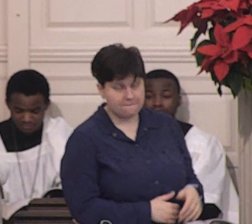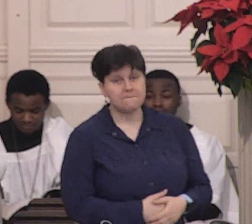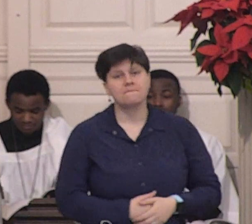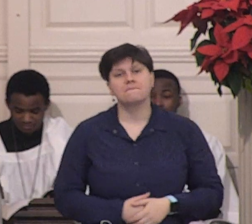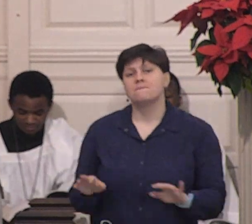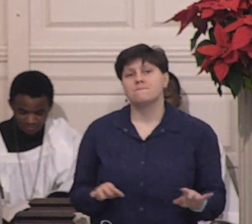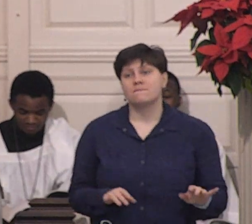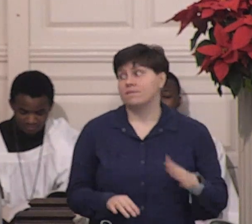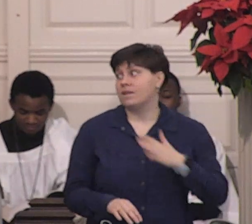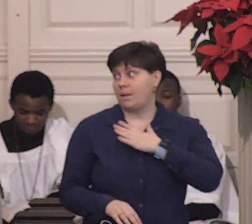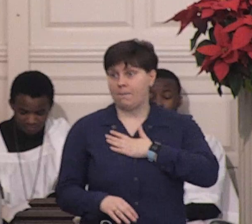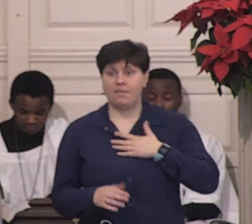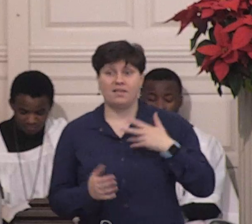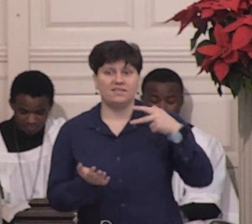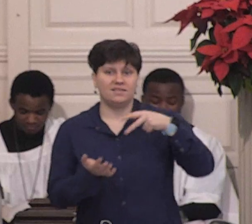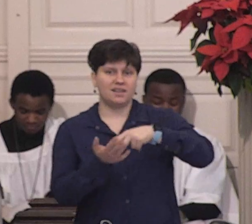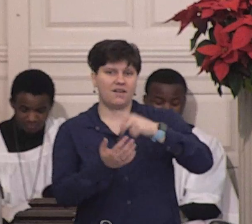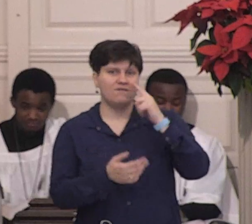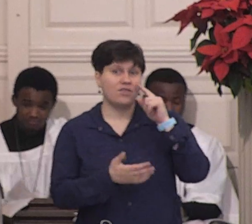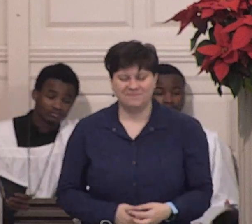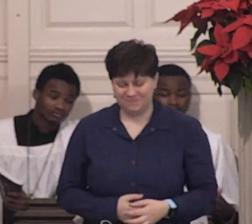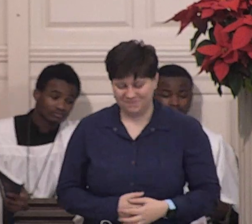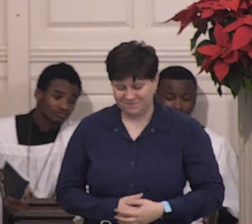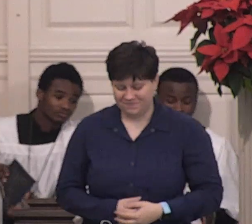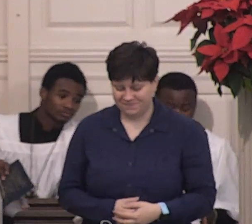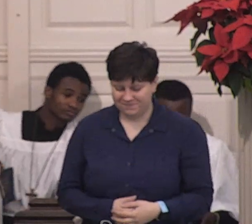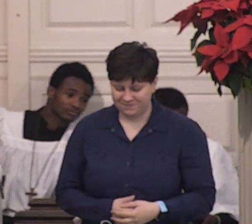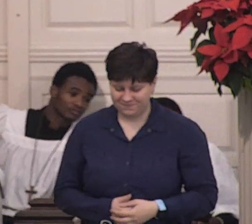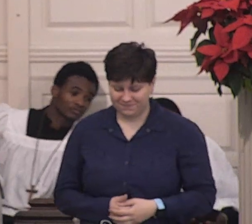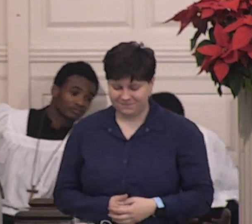Please stand for the gospel.